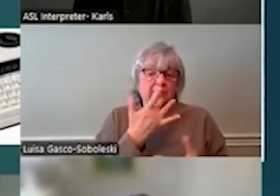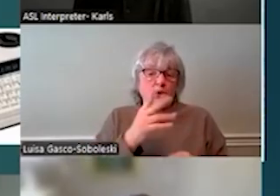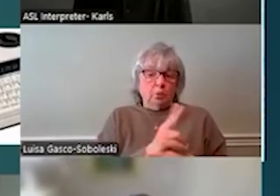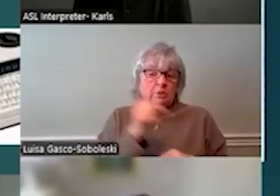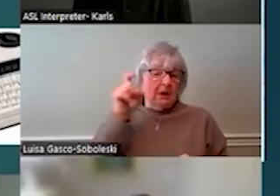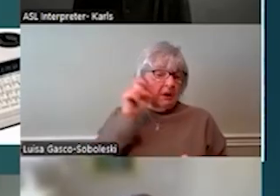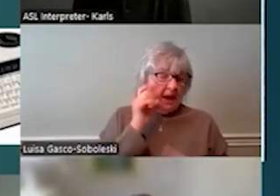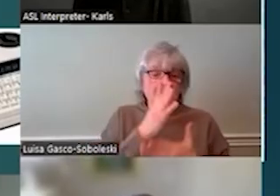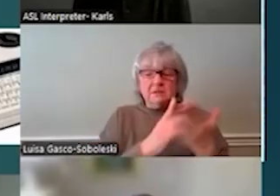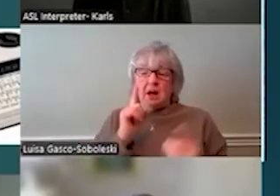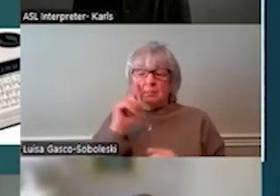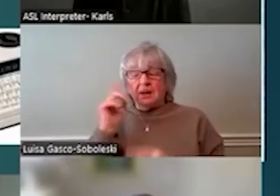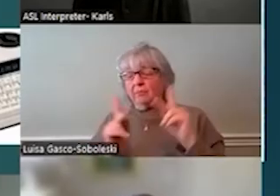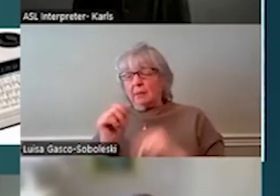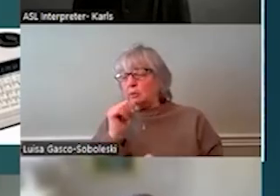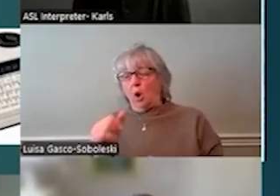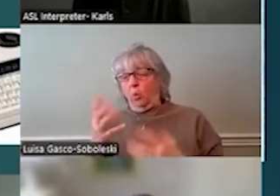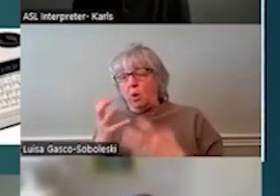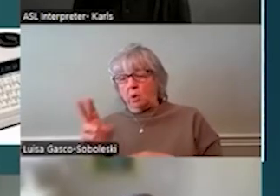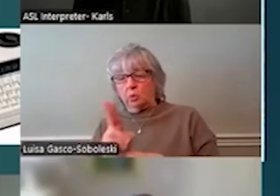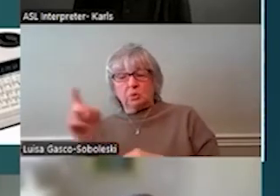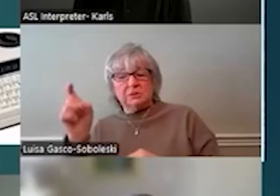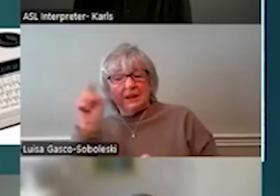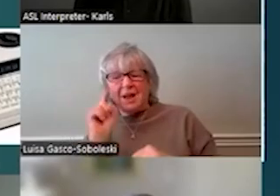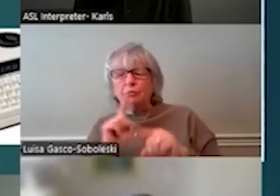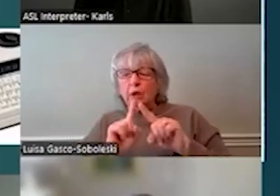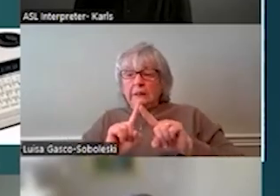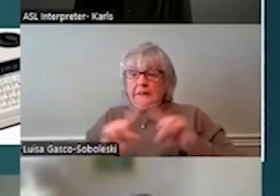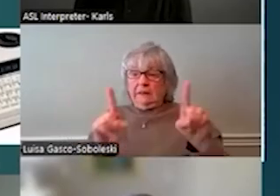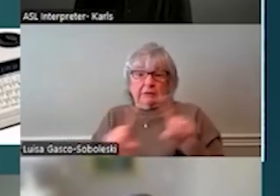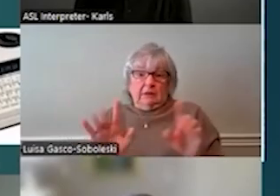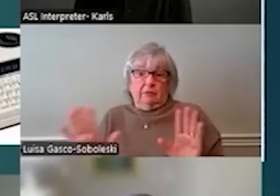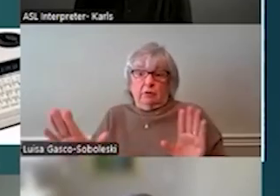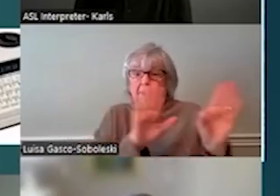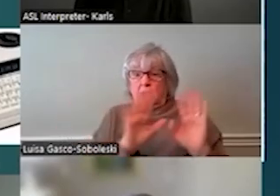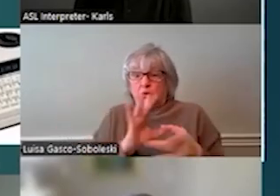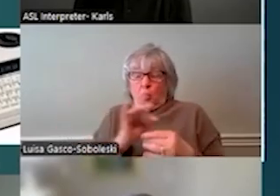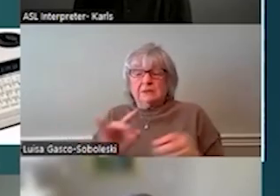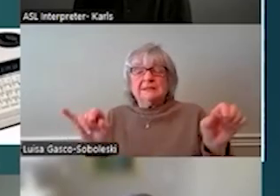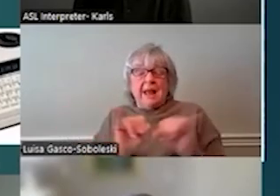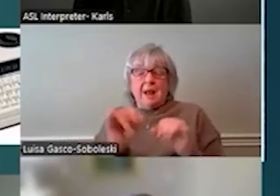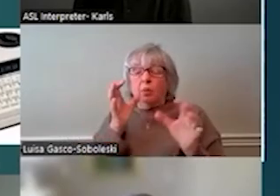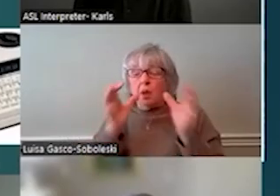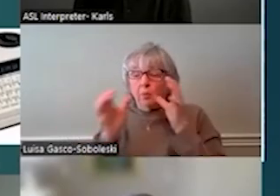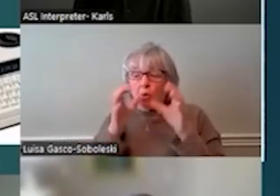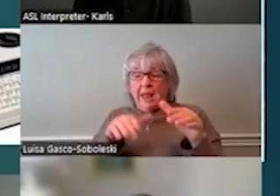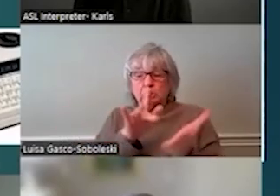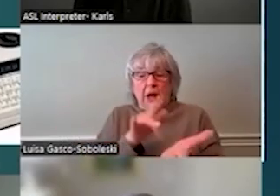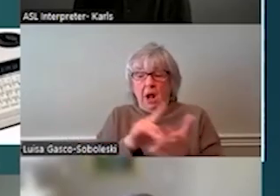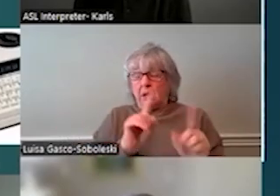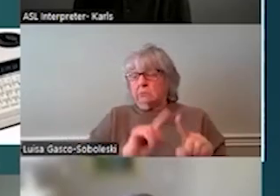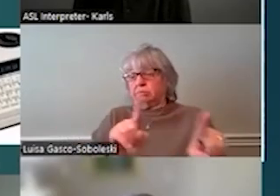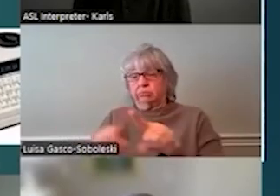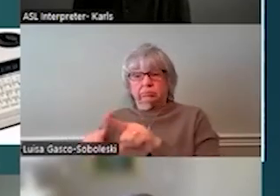For example, some deaf people prefer to use the caption glasses and some deaf people do not want to use them. But it really depends